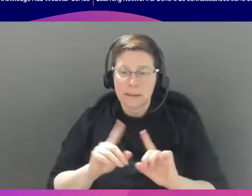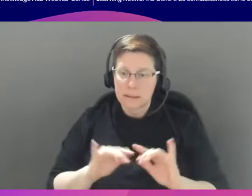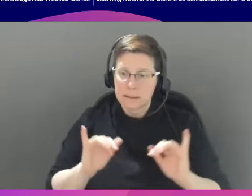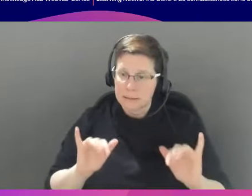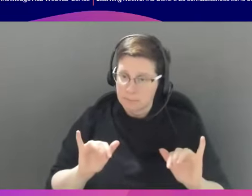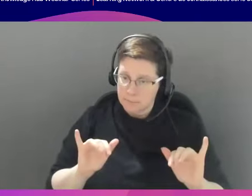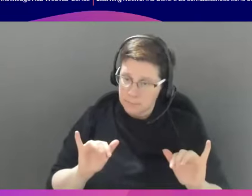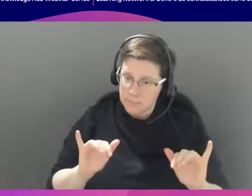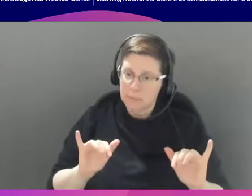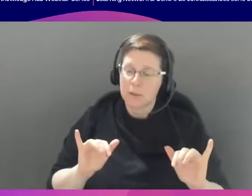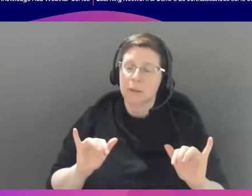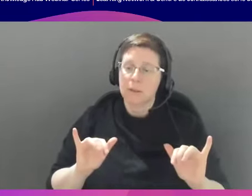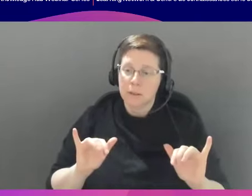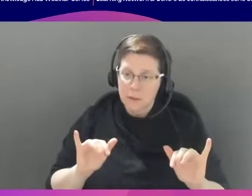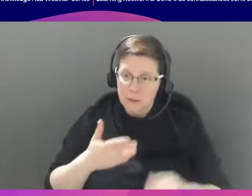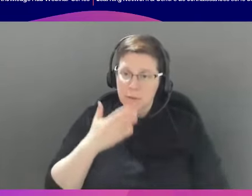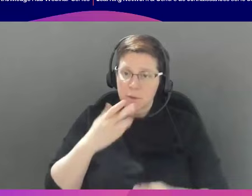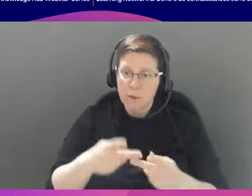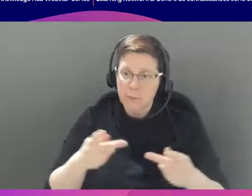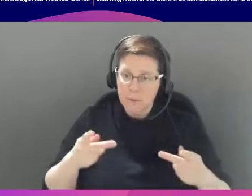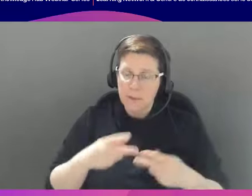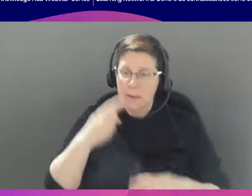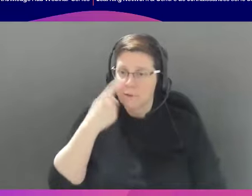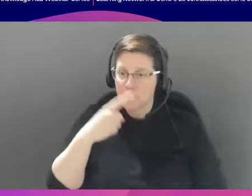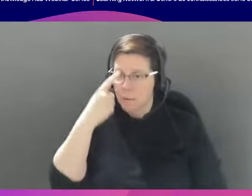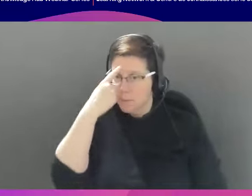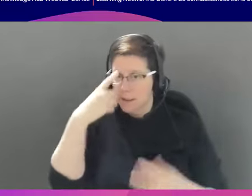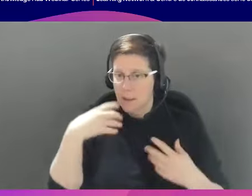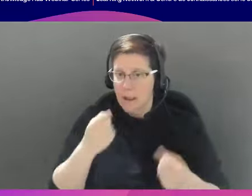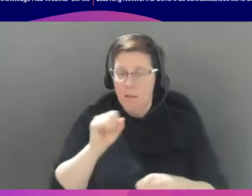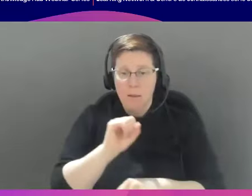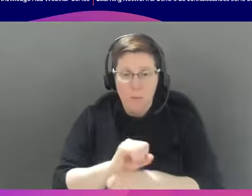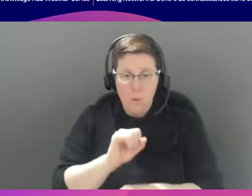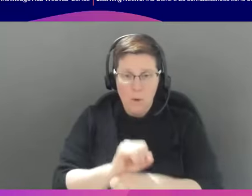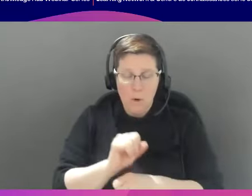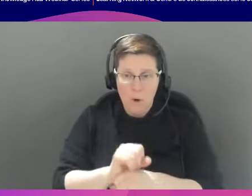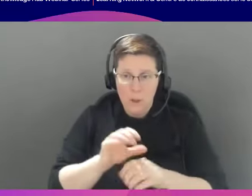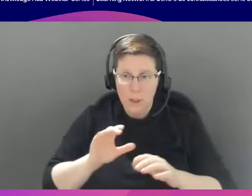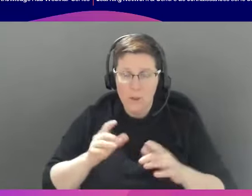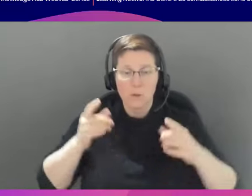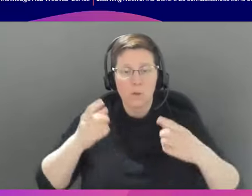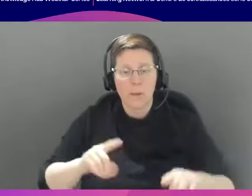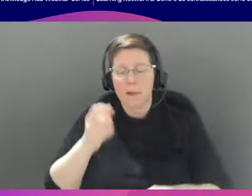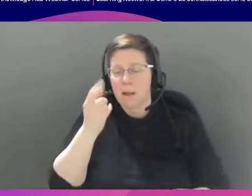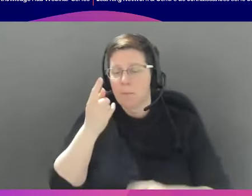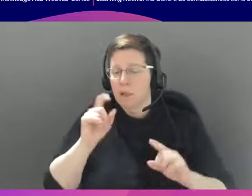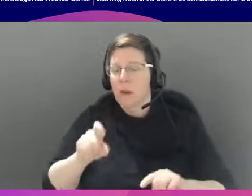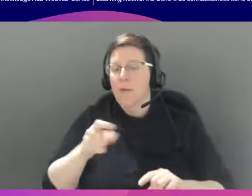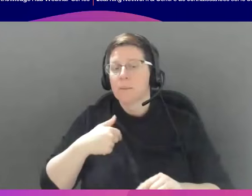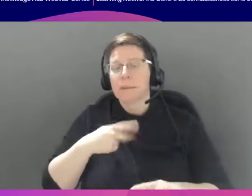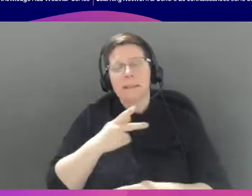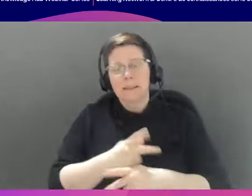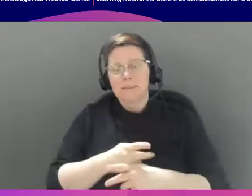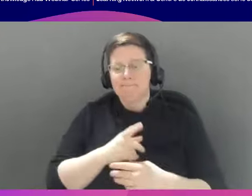is a good place for mental health work to be done, but we have to be critical in this sphere.